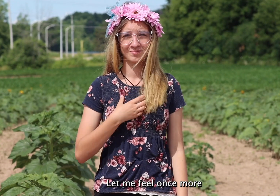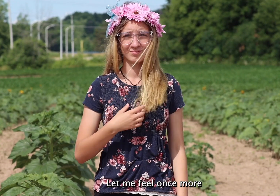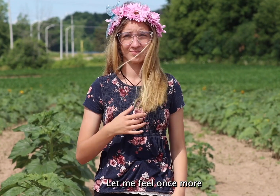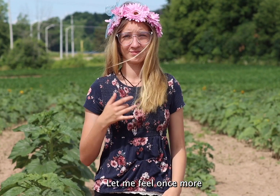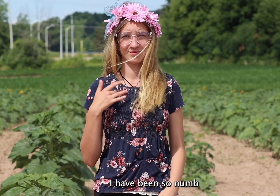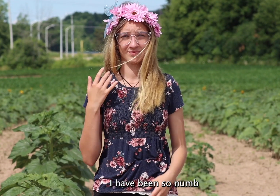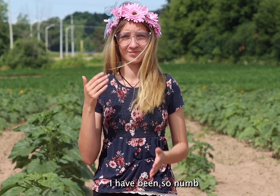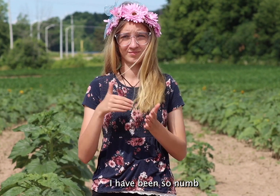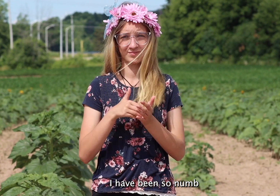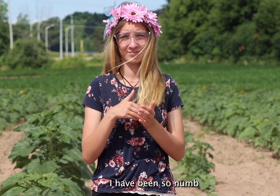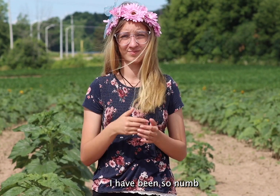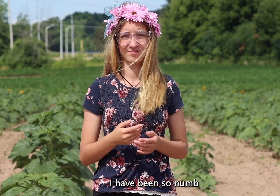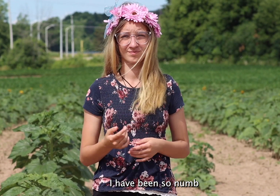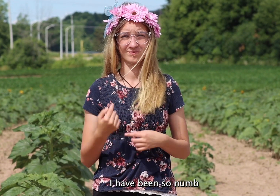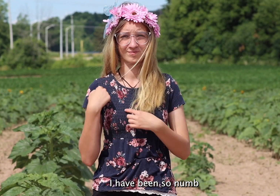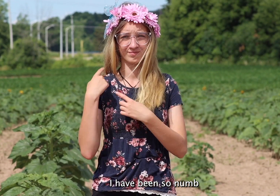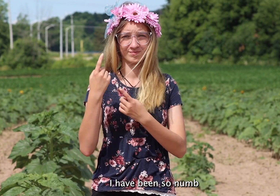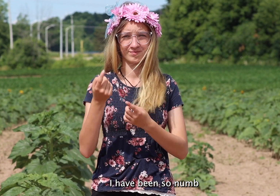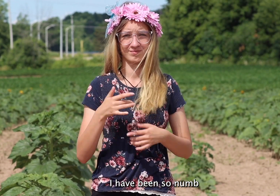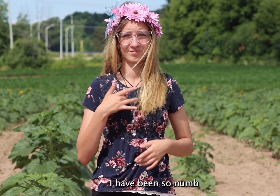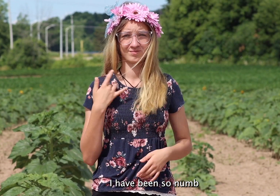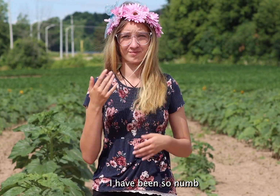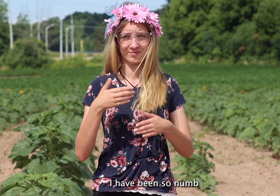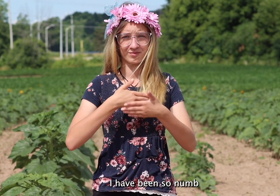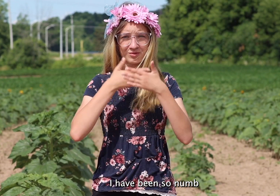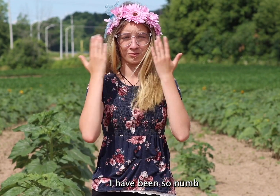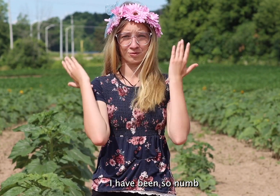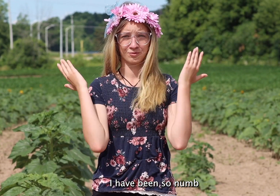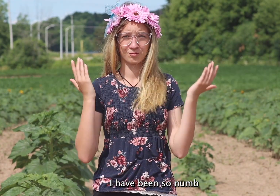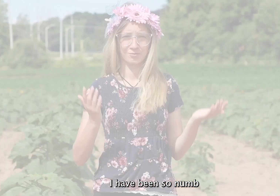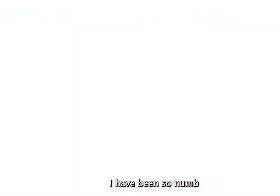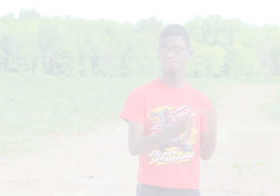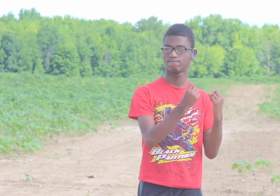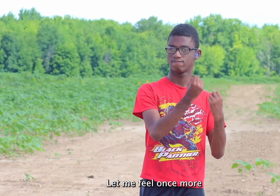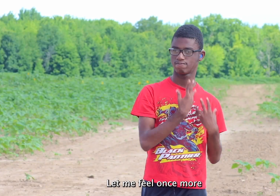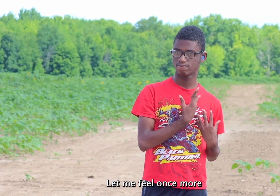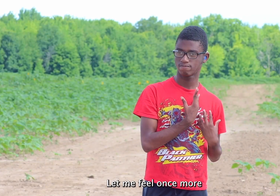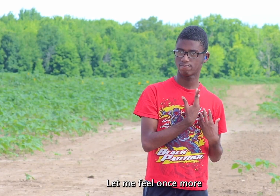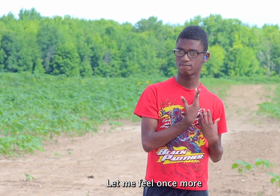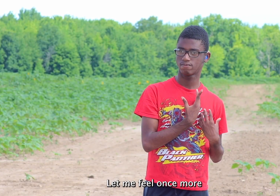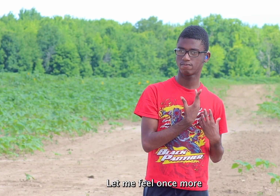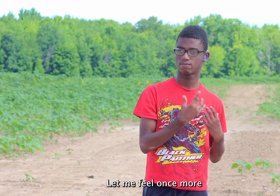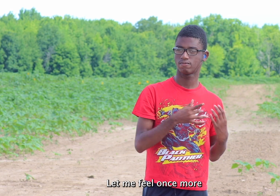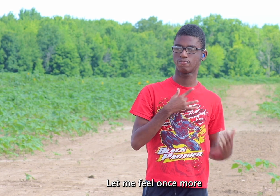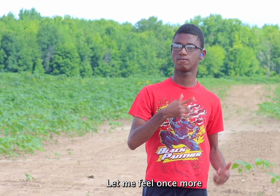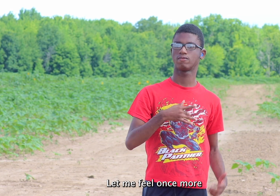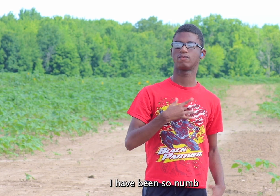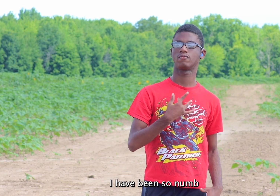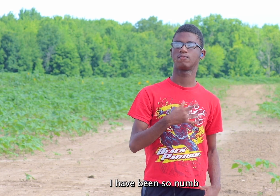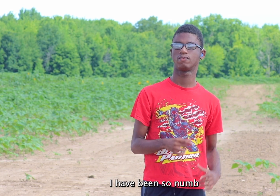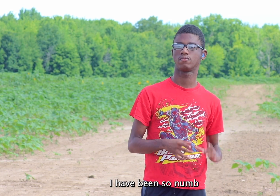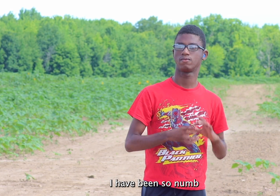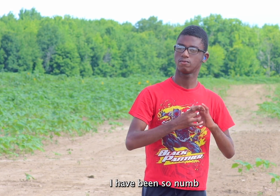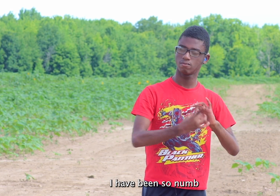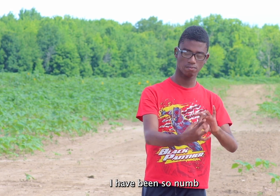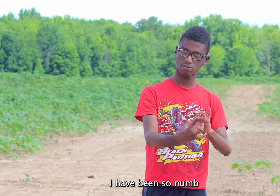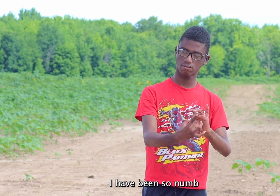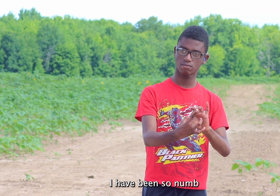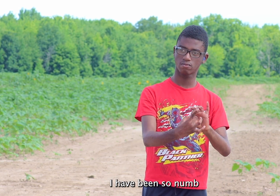once more, I have been so numb. Oh, let me feel once more,